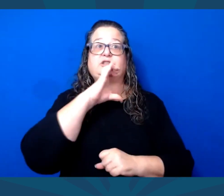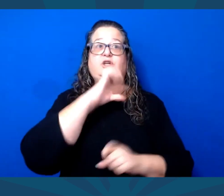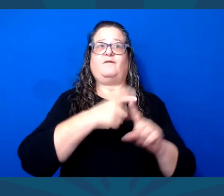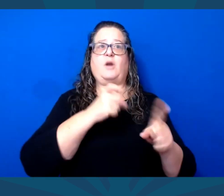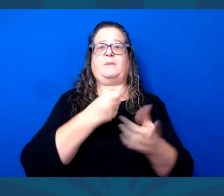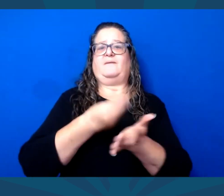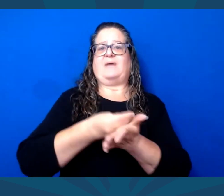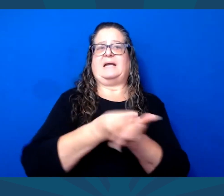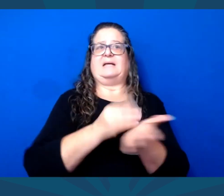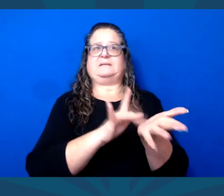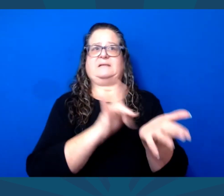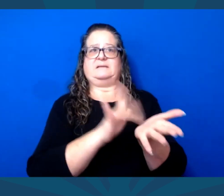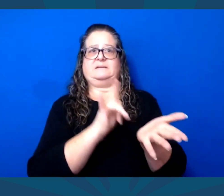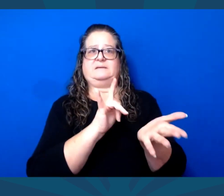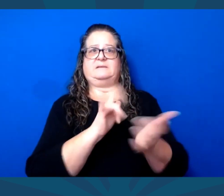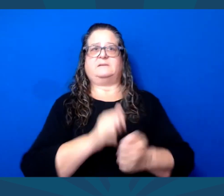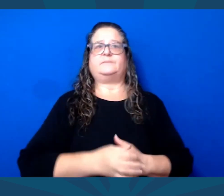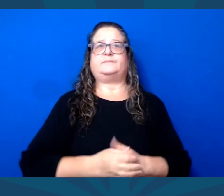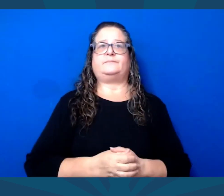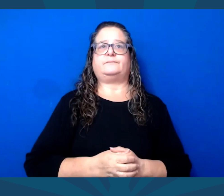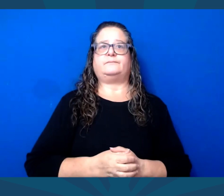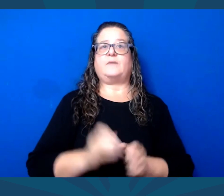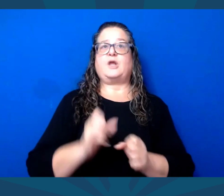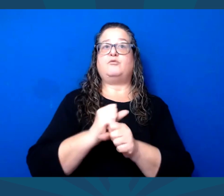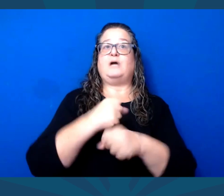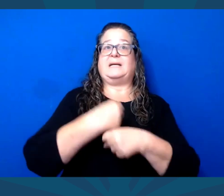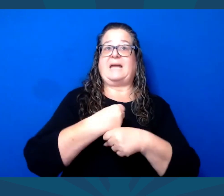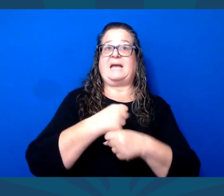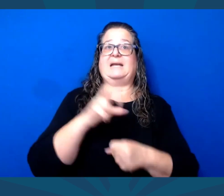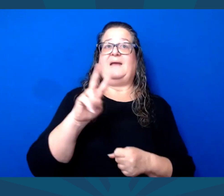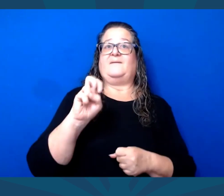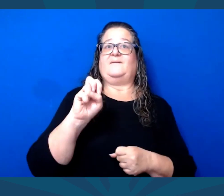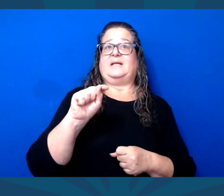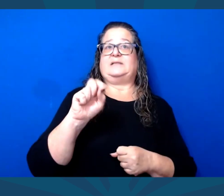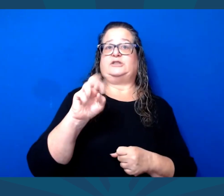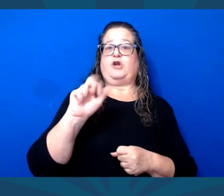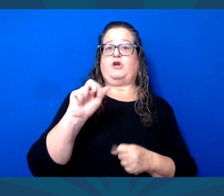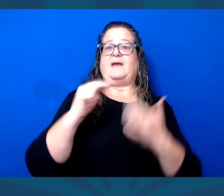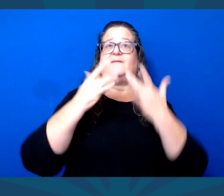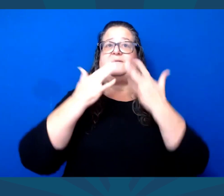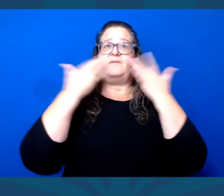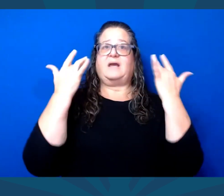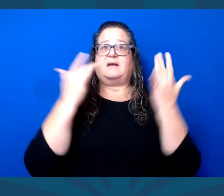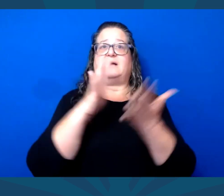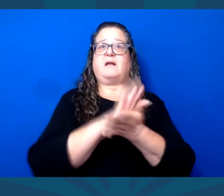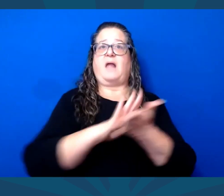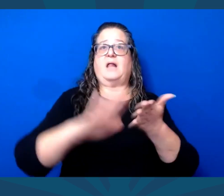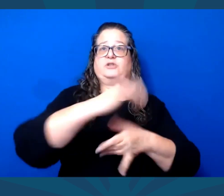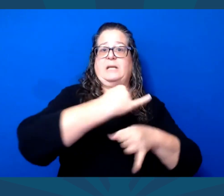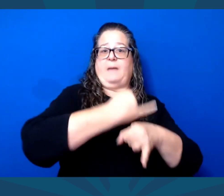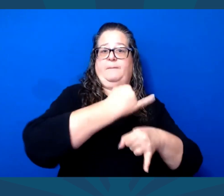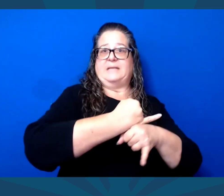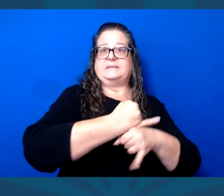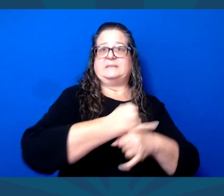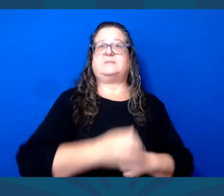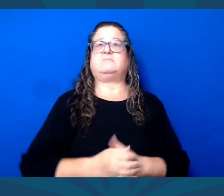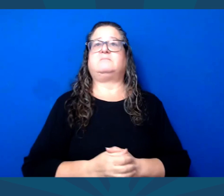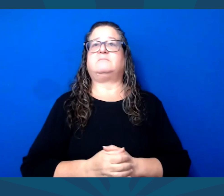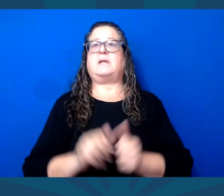shielding seniors from financial exploitation, creating veteran-friendly college